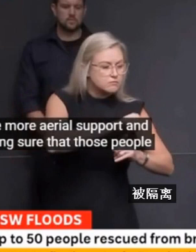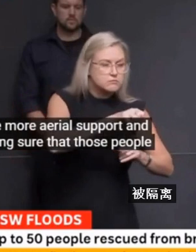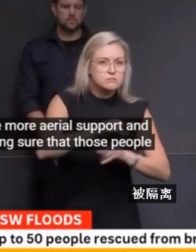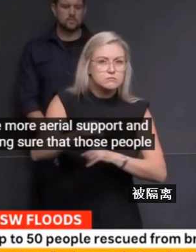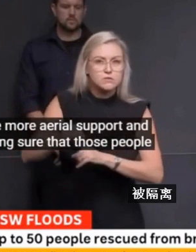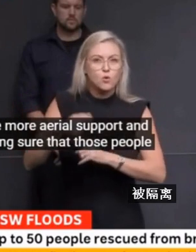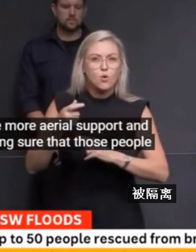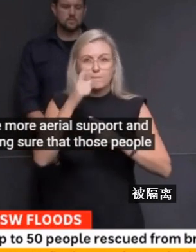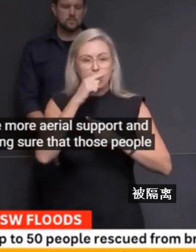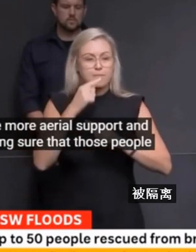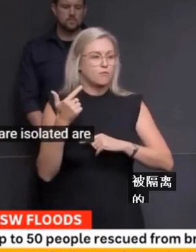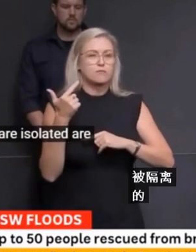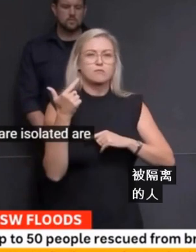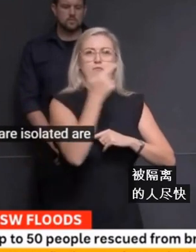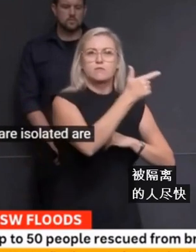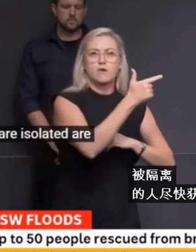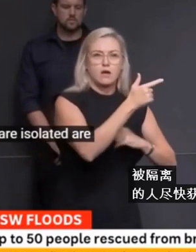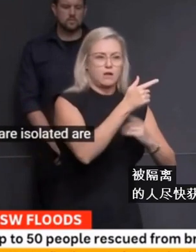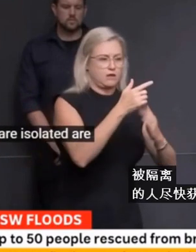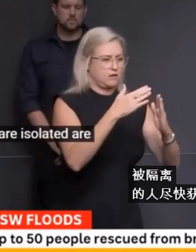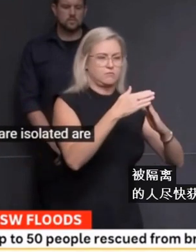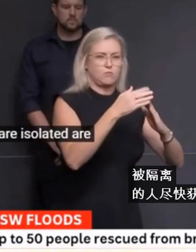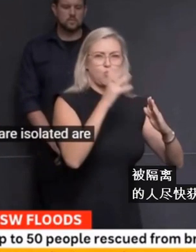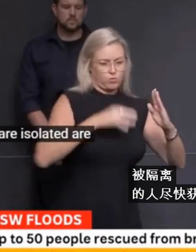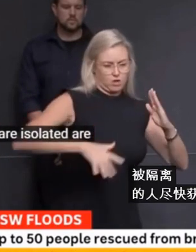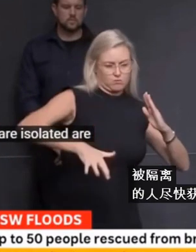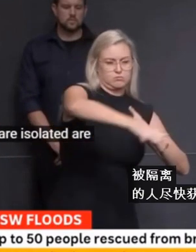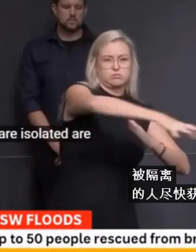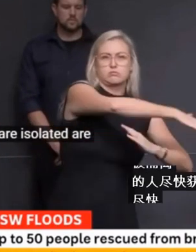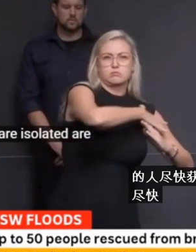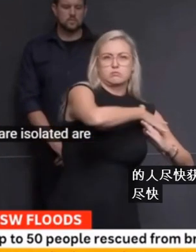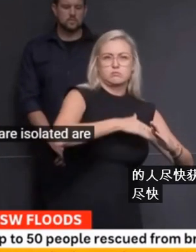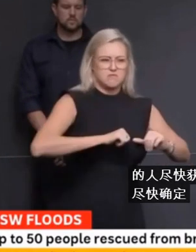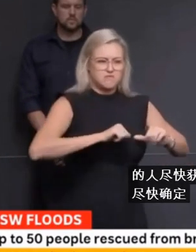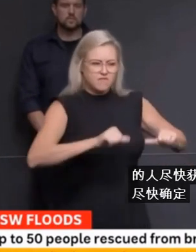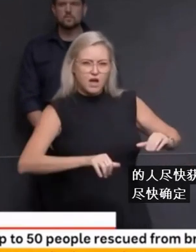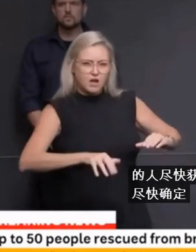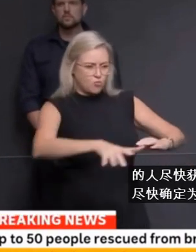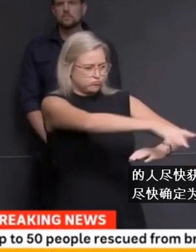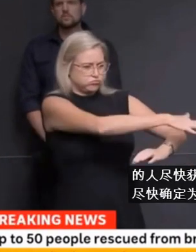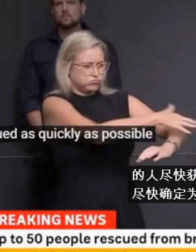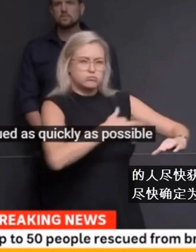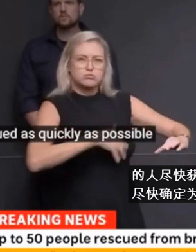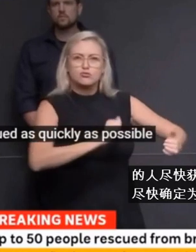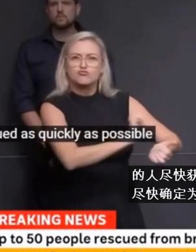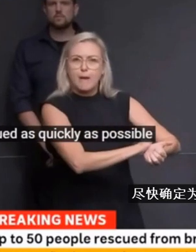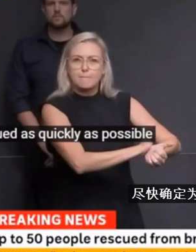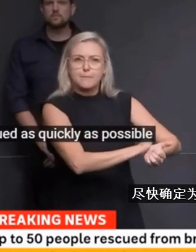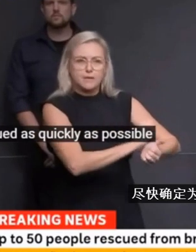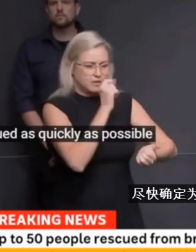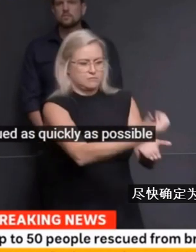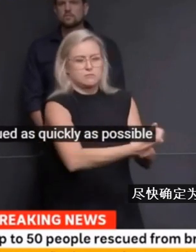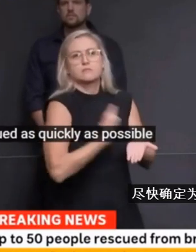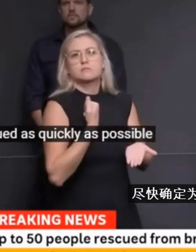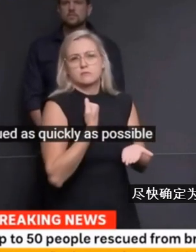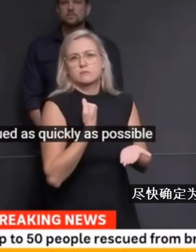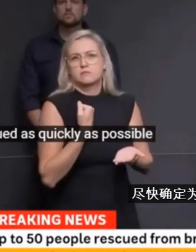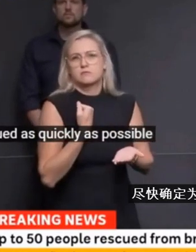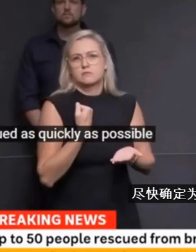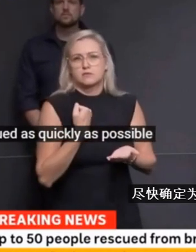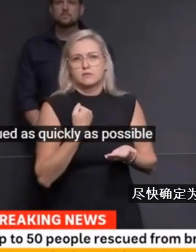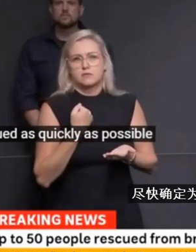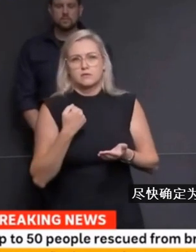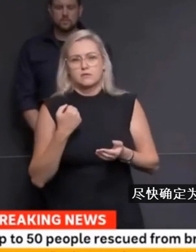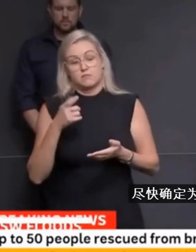are isolated are rescued as quickly as possible. And identified as quickly as possible, that support is